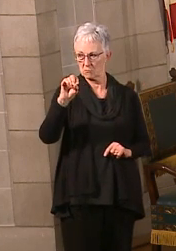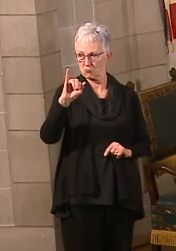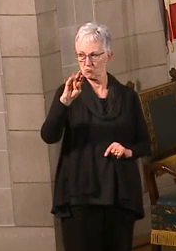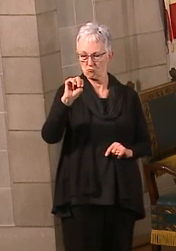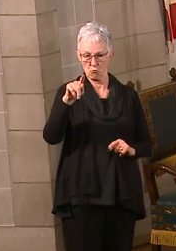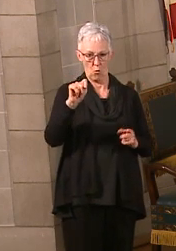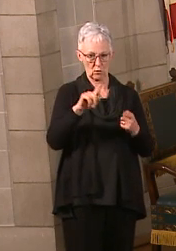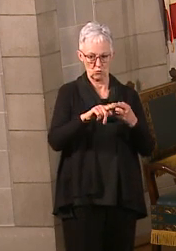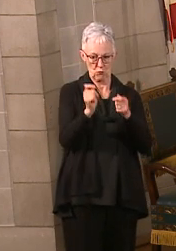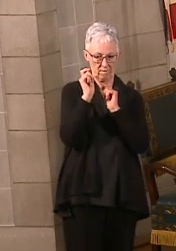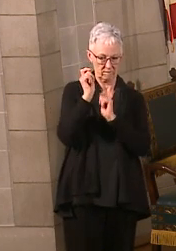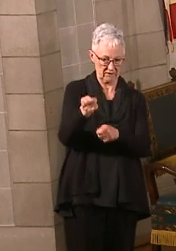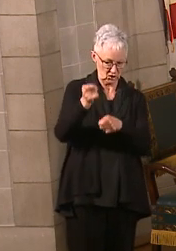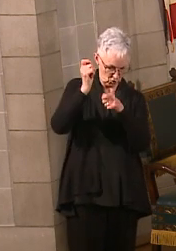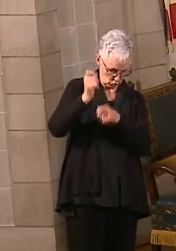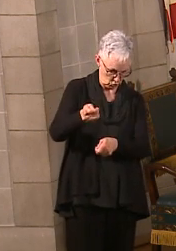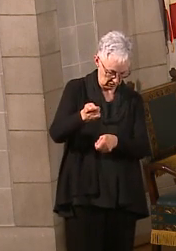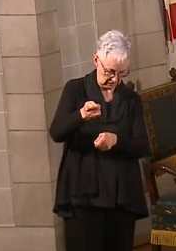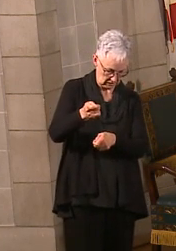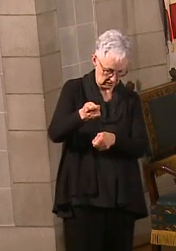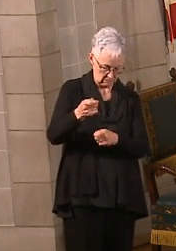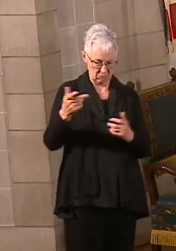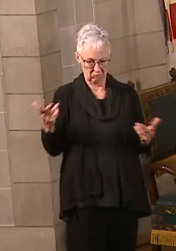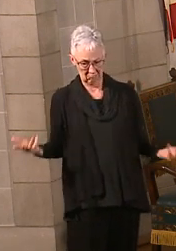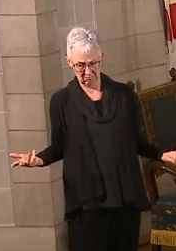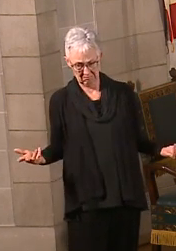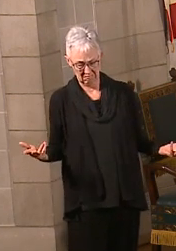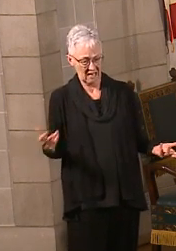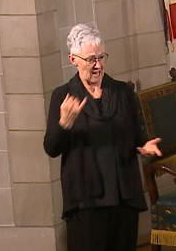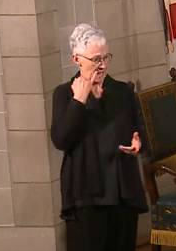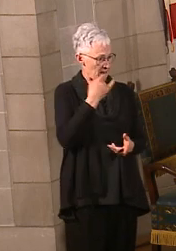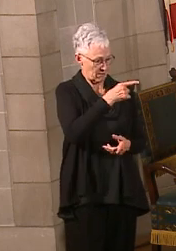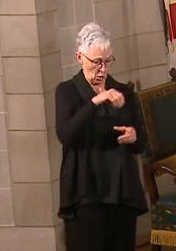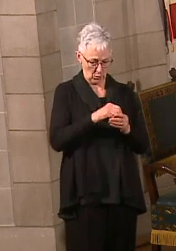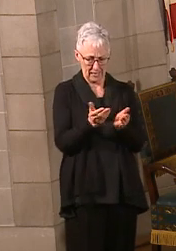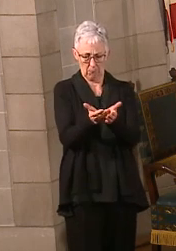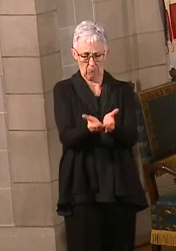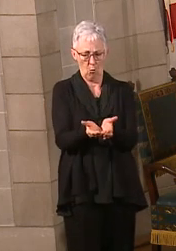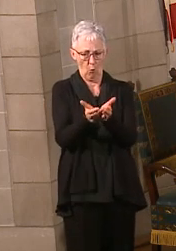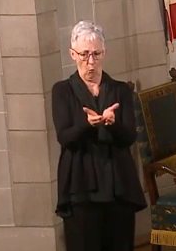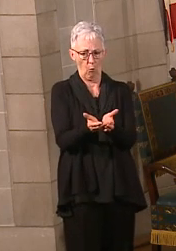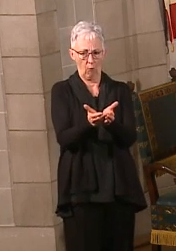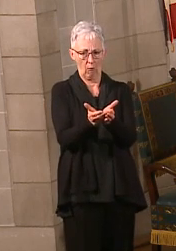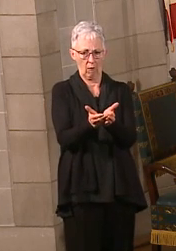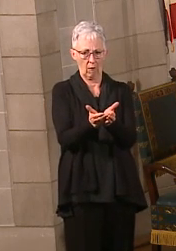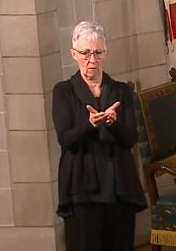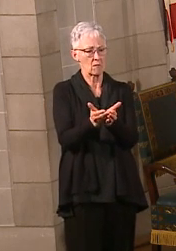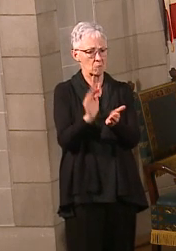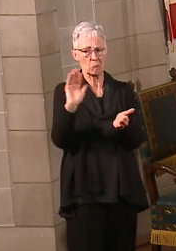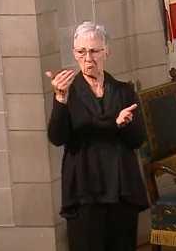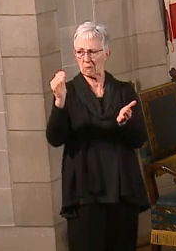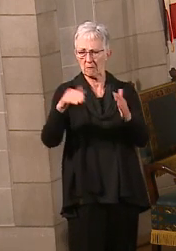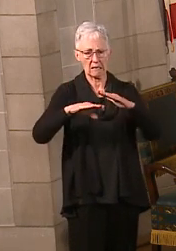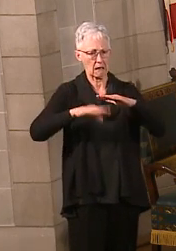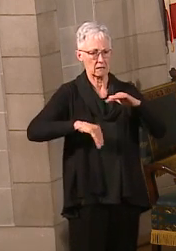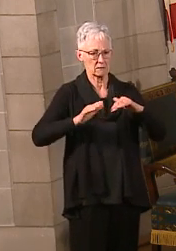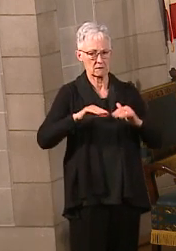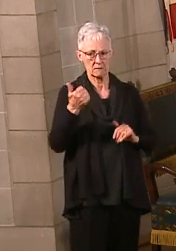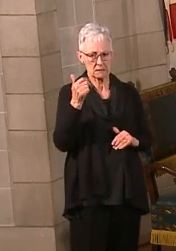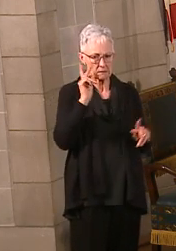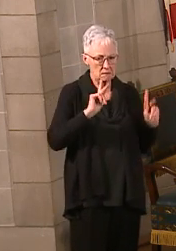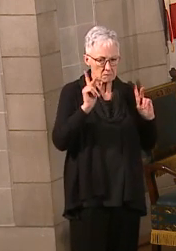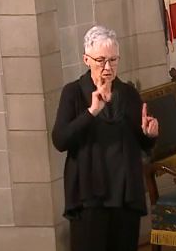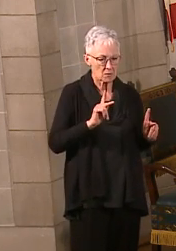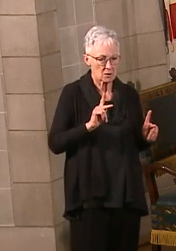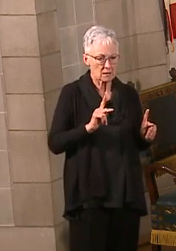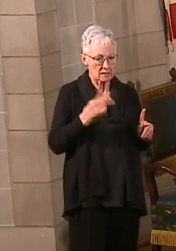fish and you're staying in a boat, that they're probably not having more than 10 people. Maybe if you have 1 or 2 people in a boat and you can stay, you know, a